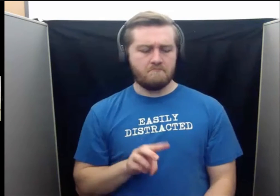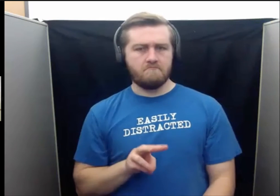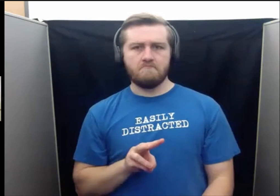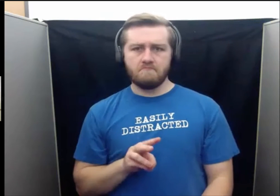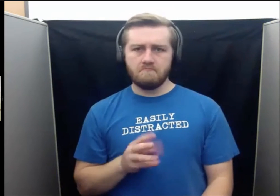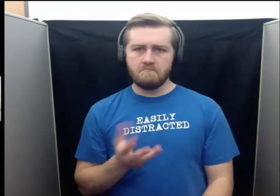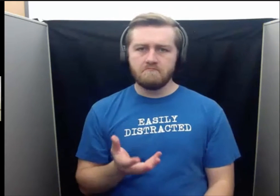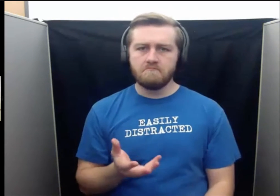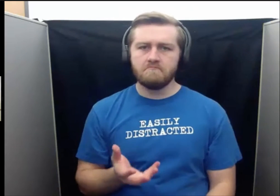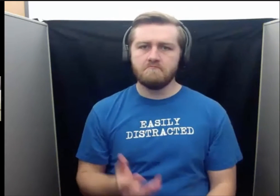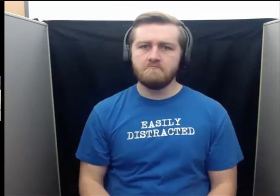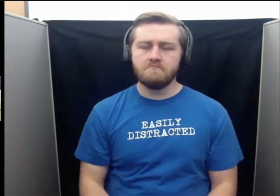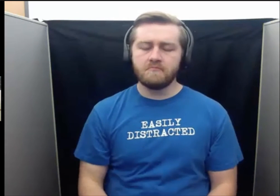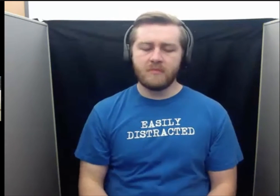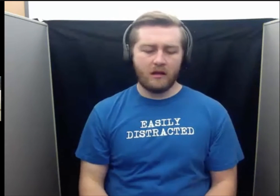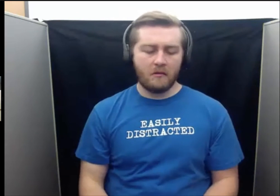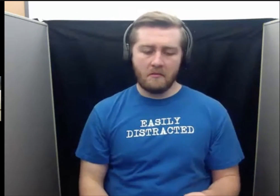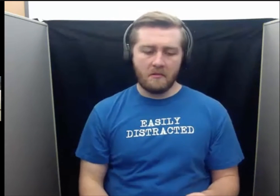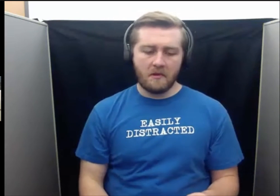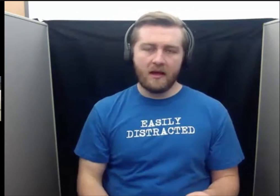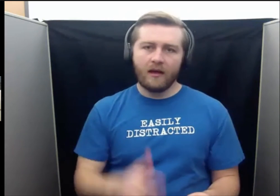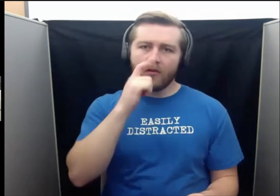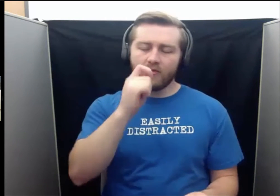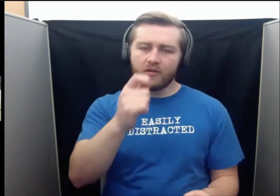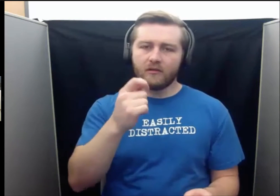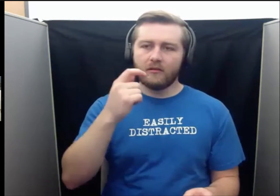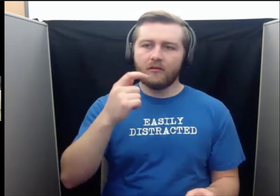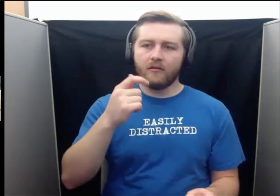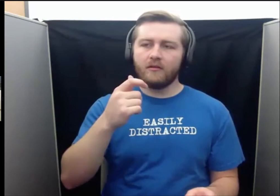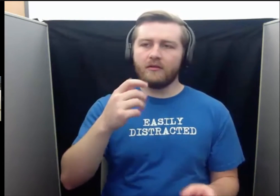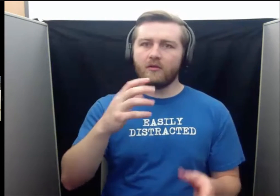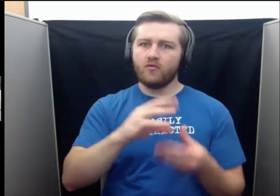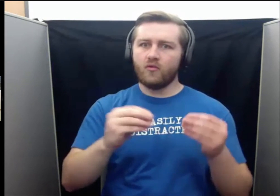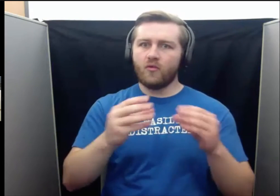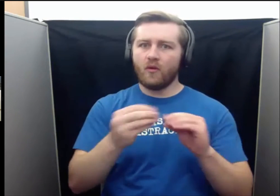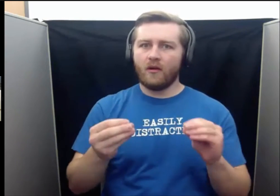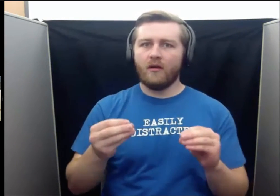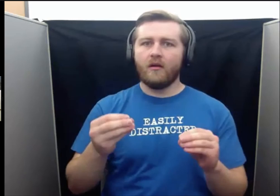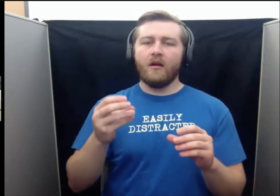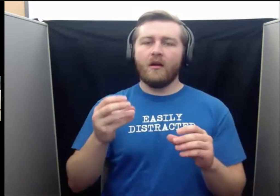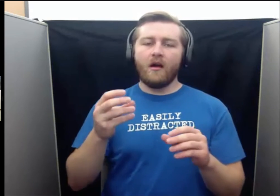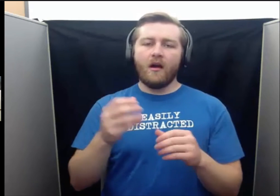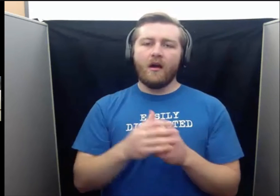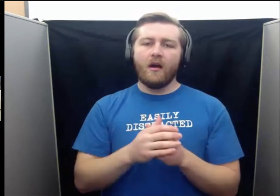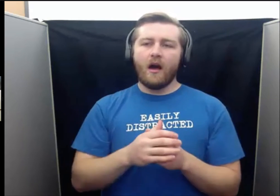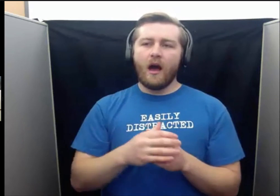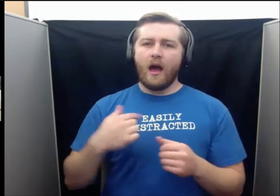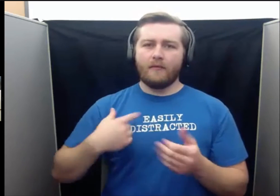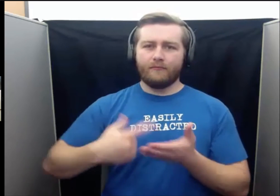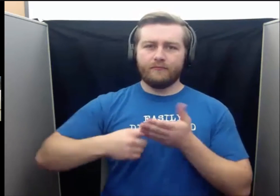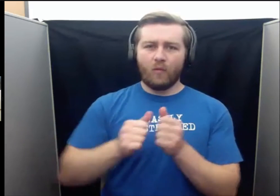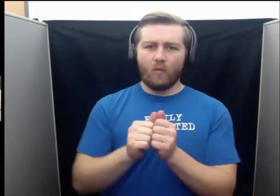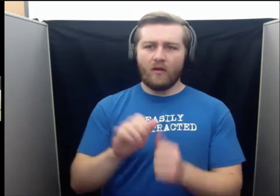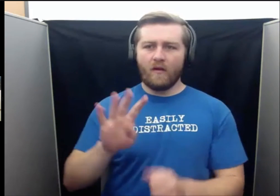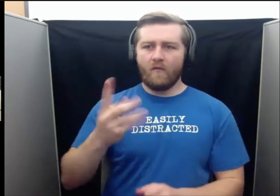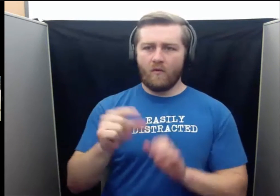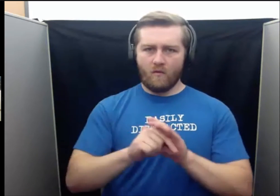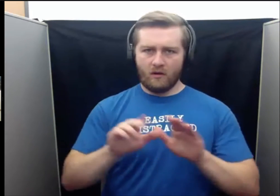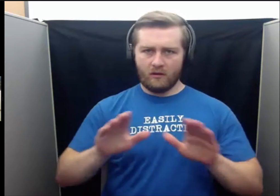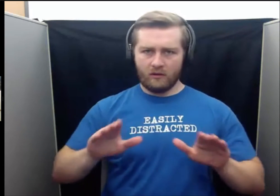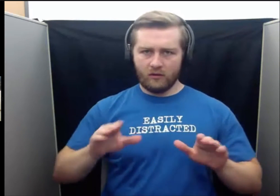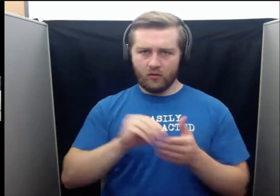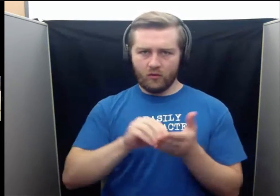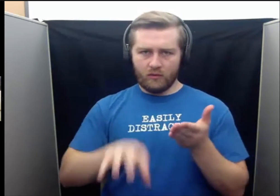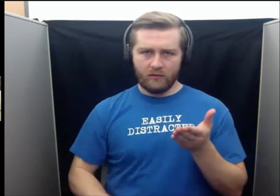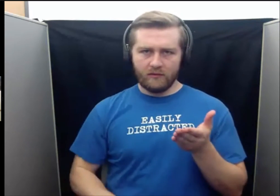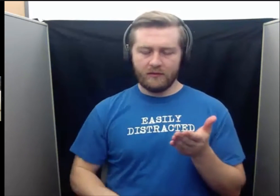condensation with these 4th grade kids, and I told them, here's a glass, it's got water on the outside. I want you to tell me how this got here. We need to come up with